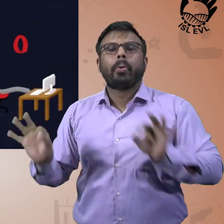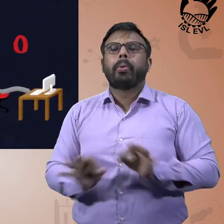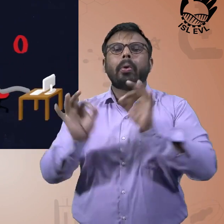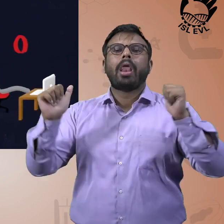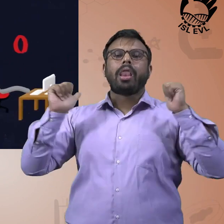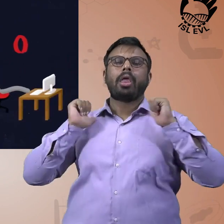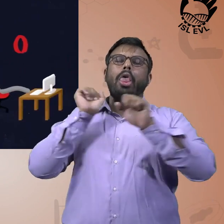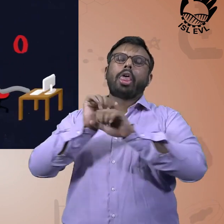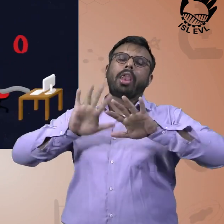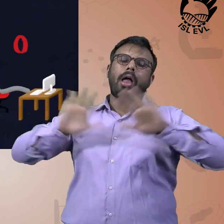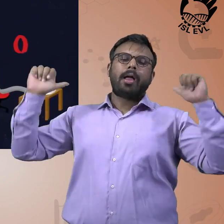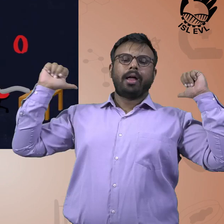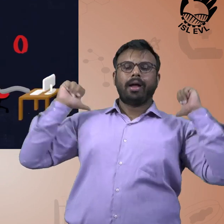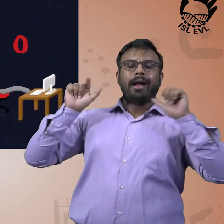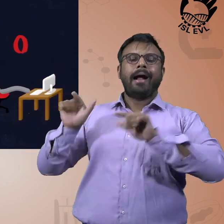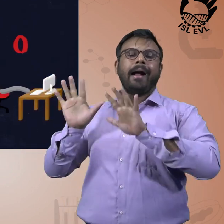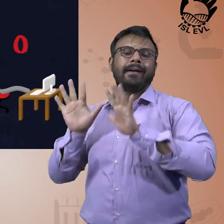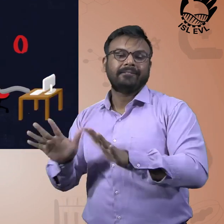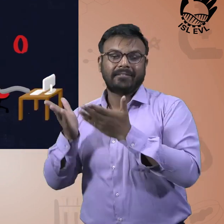The O allele codes for neither.